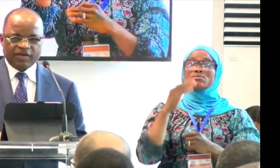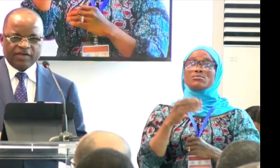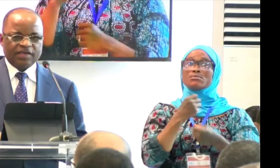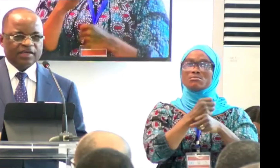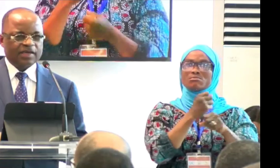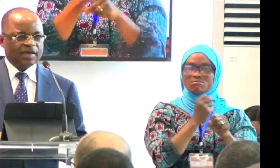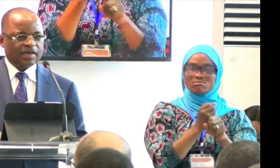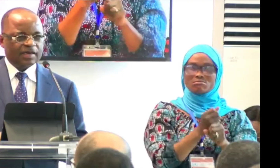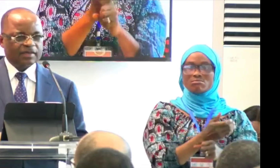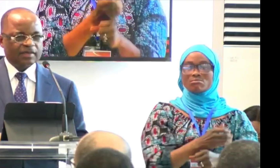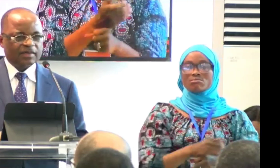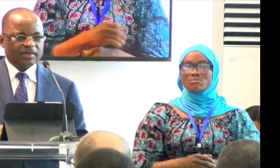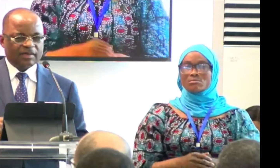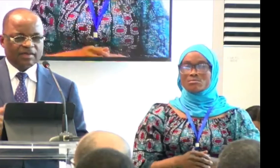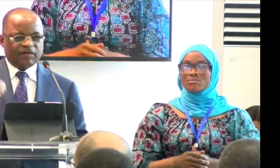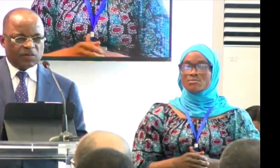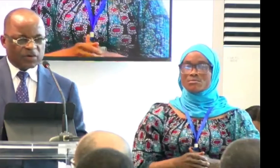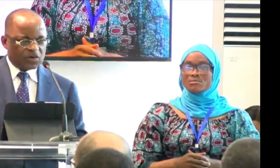very